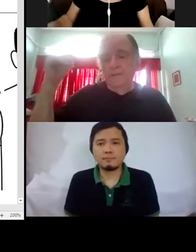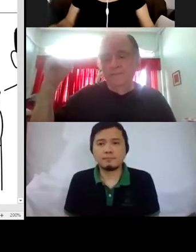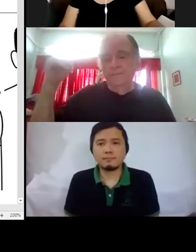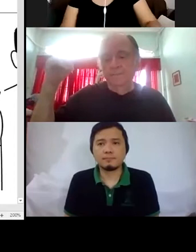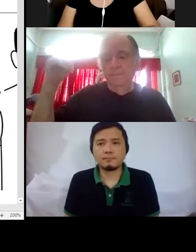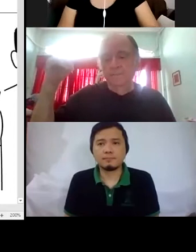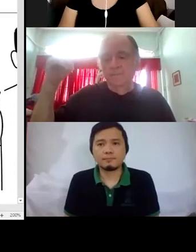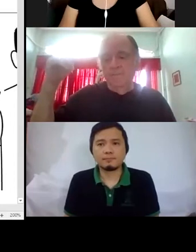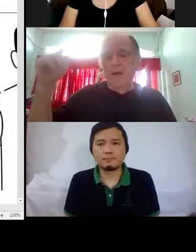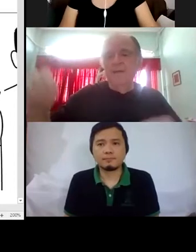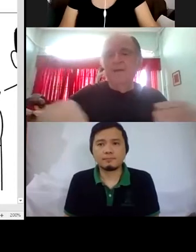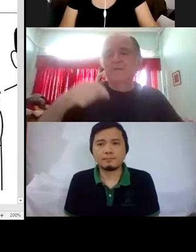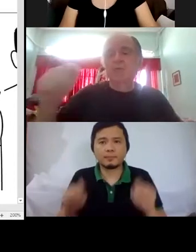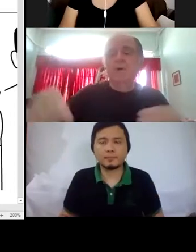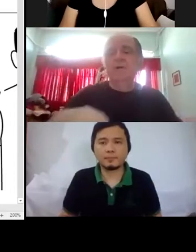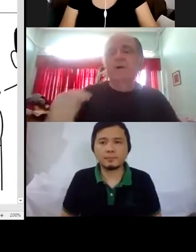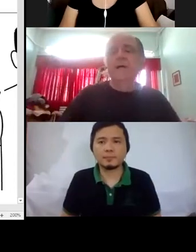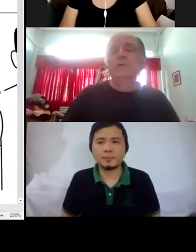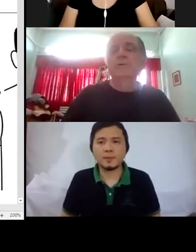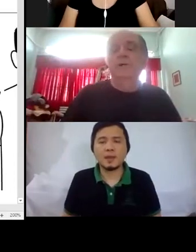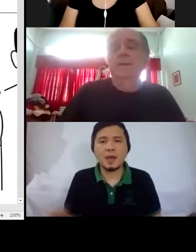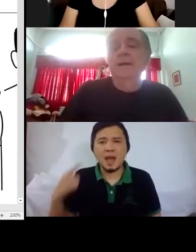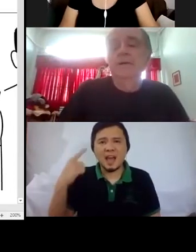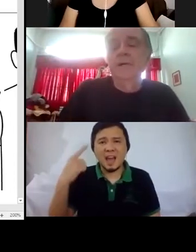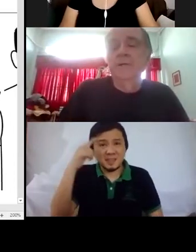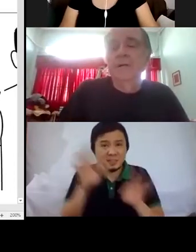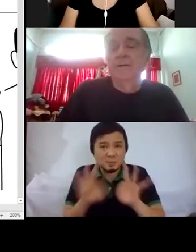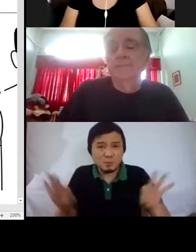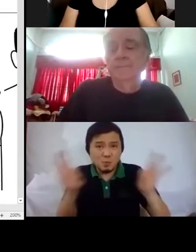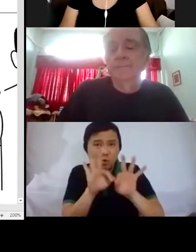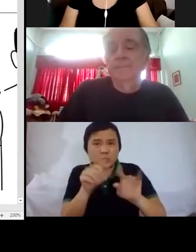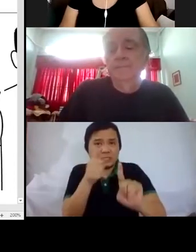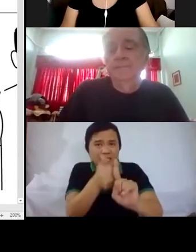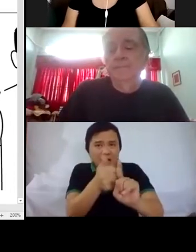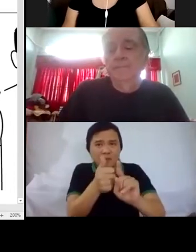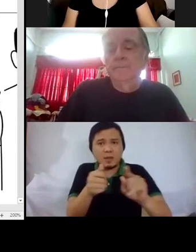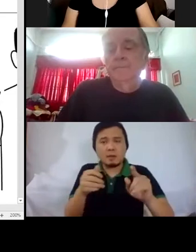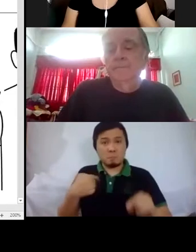Okay? But I think it's important you're able to explain to each other.